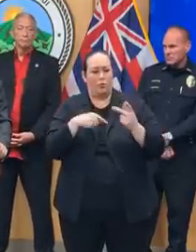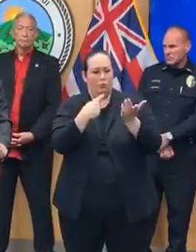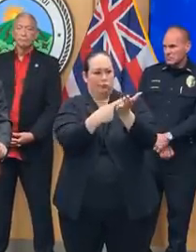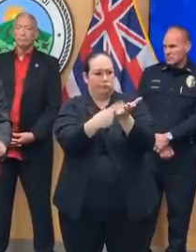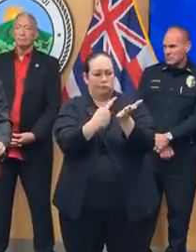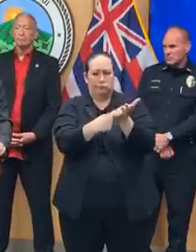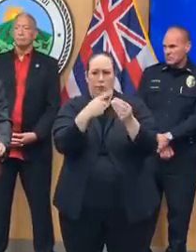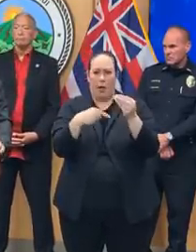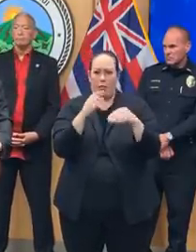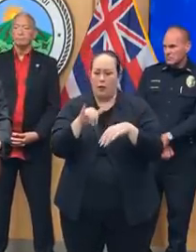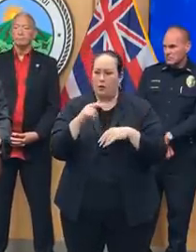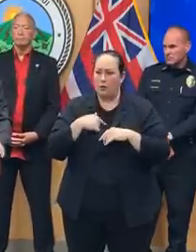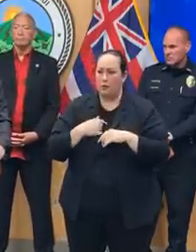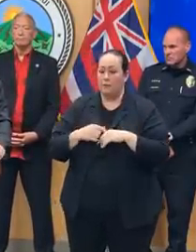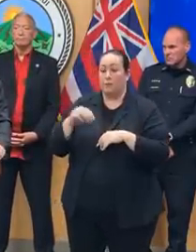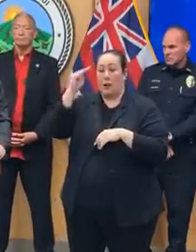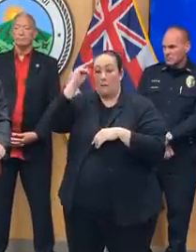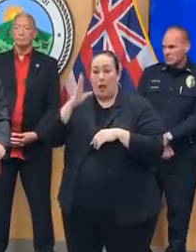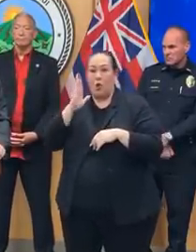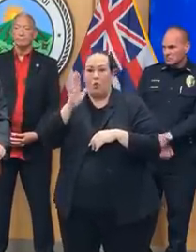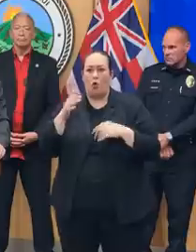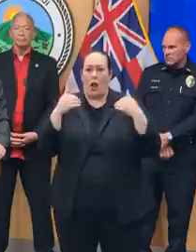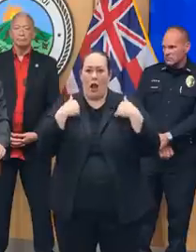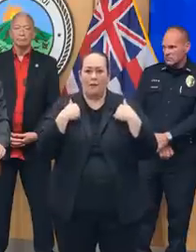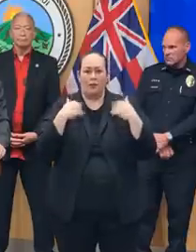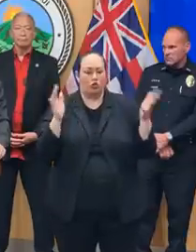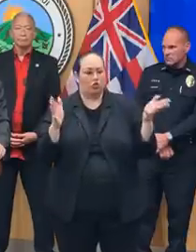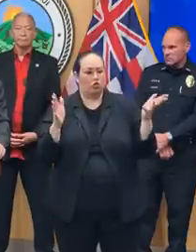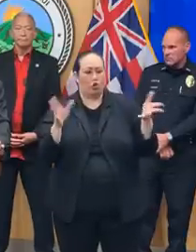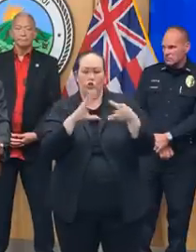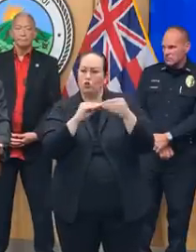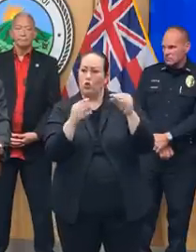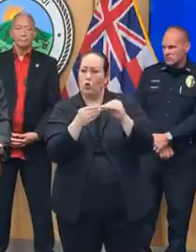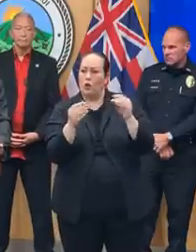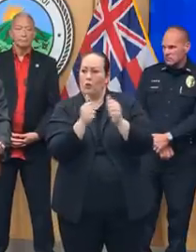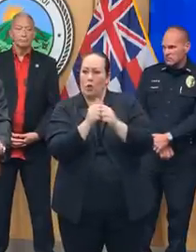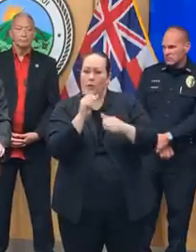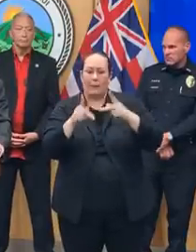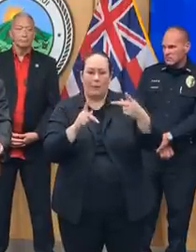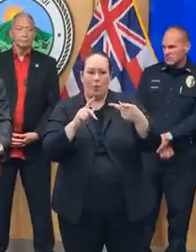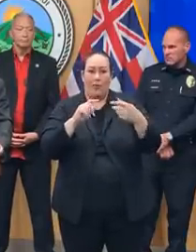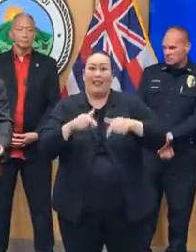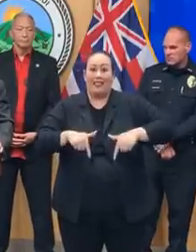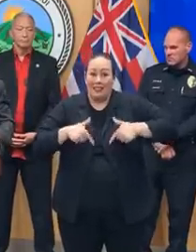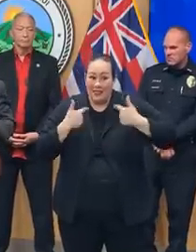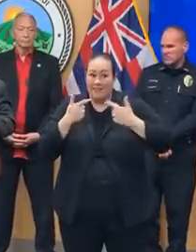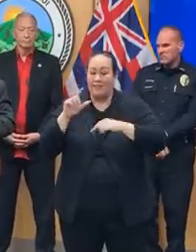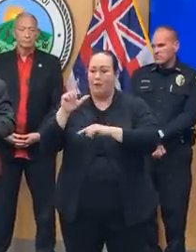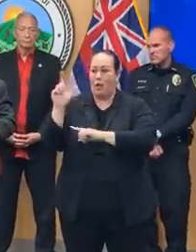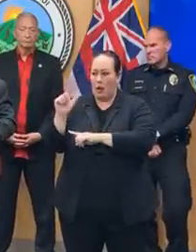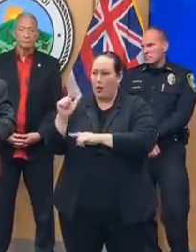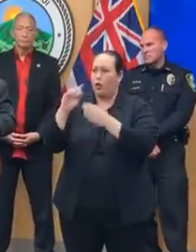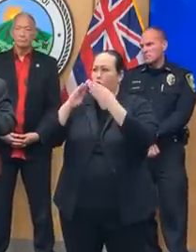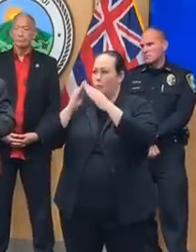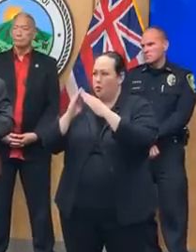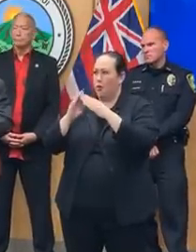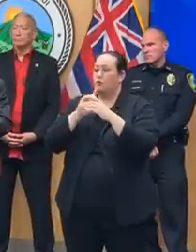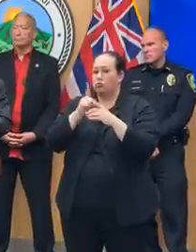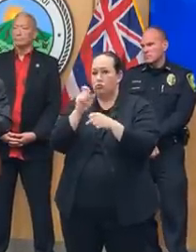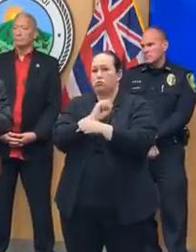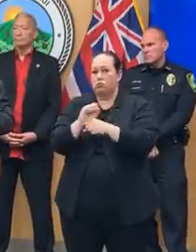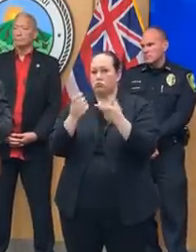Bisson is going to be out actually having talk story with people in the community. This is very important for us as first